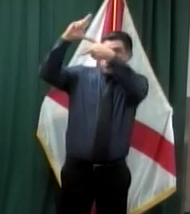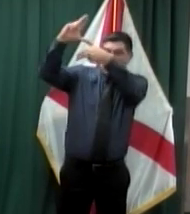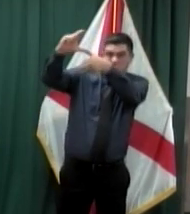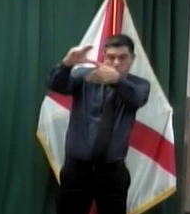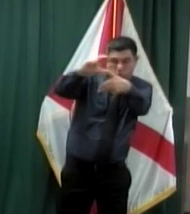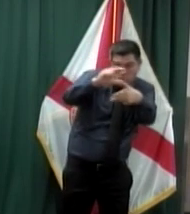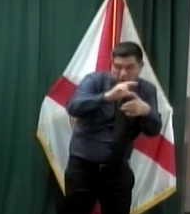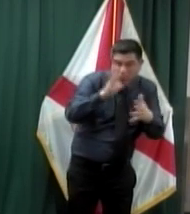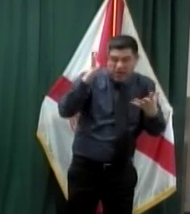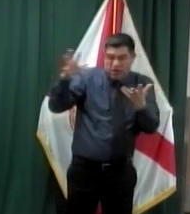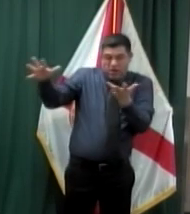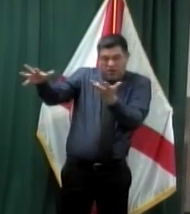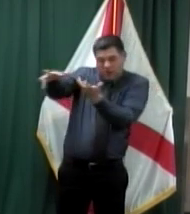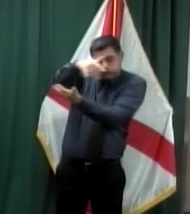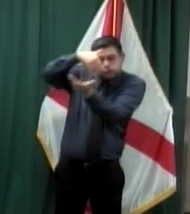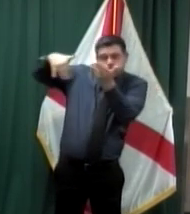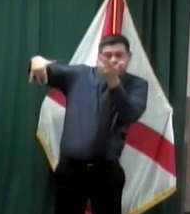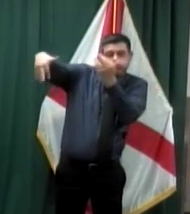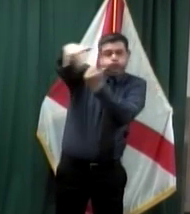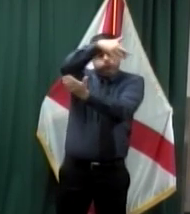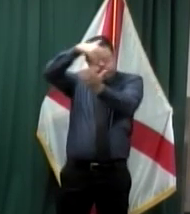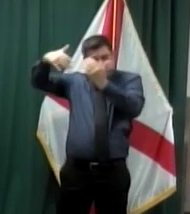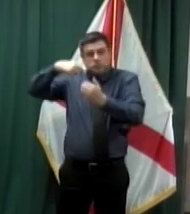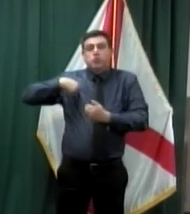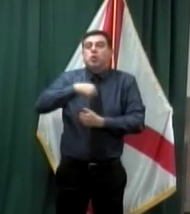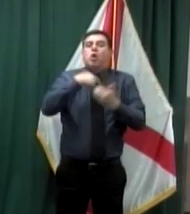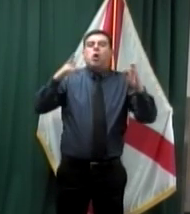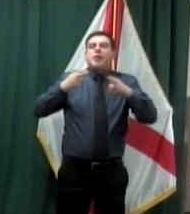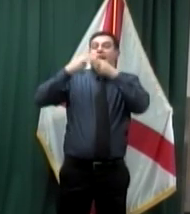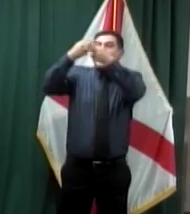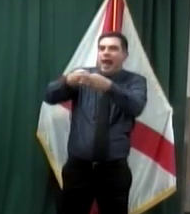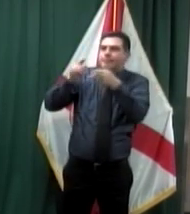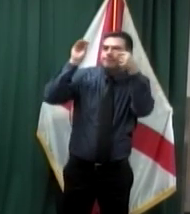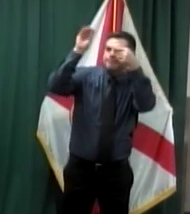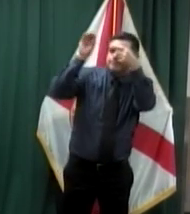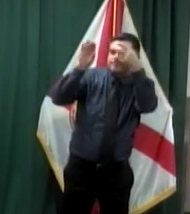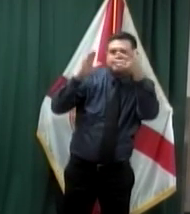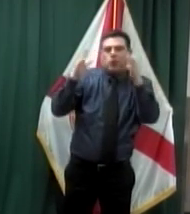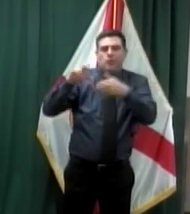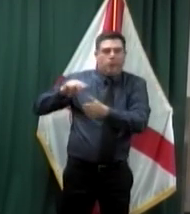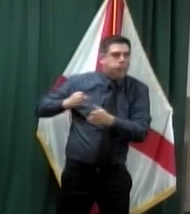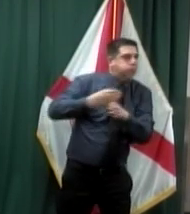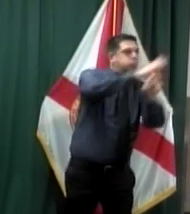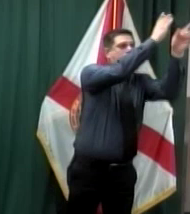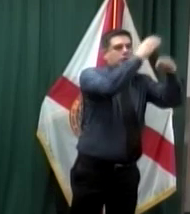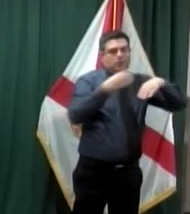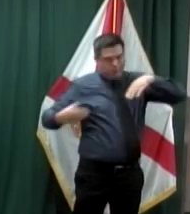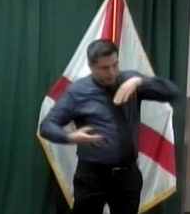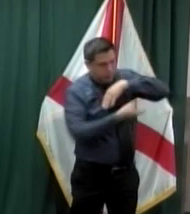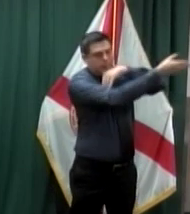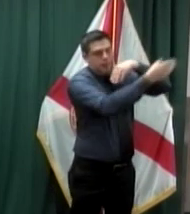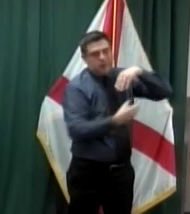plan for that, of course. With that, I'd like to turn it over to Donna Walsh, Department of Health.